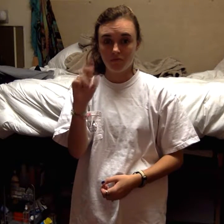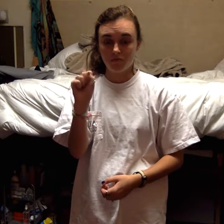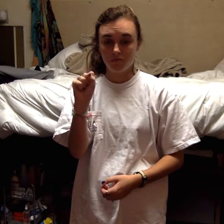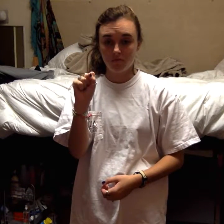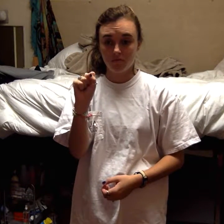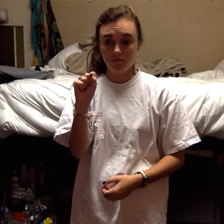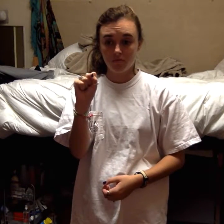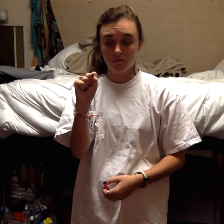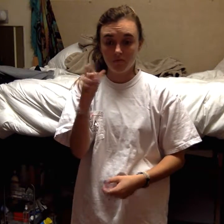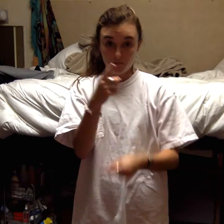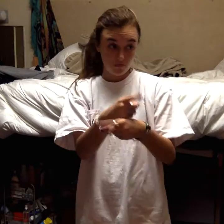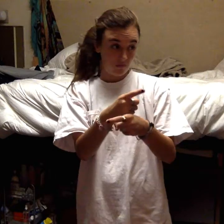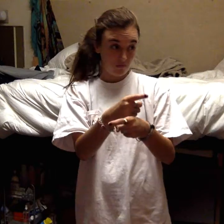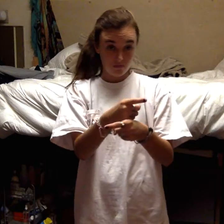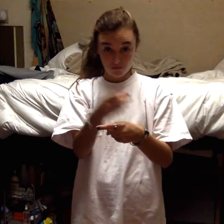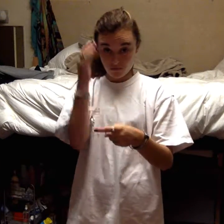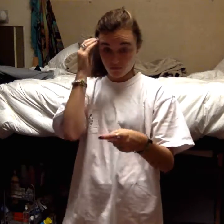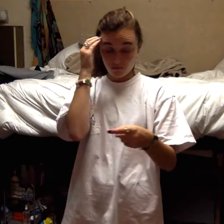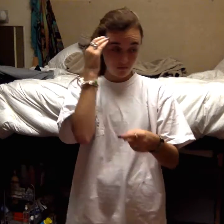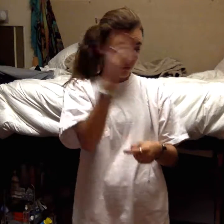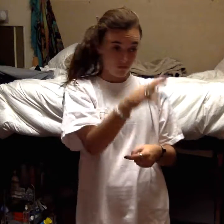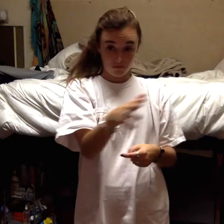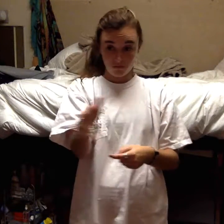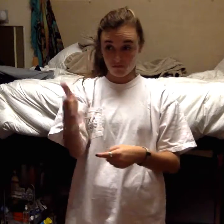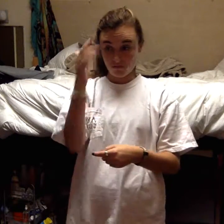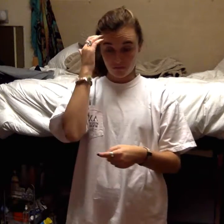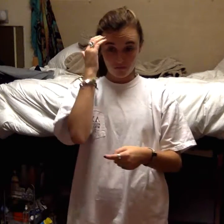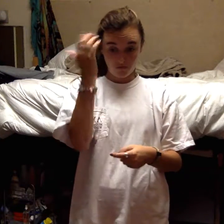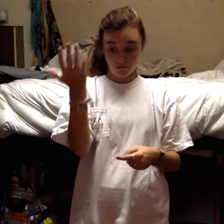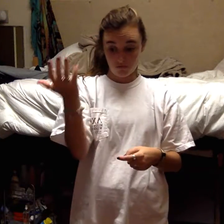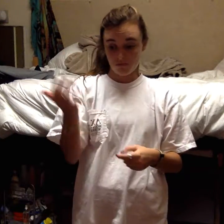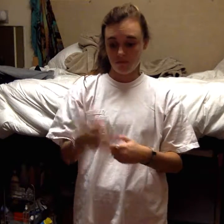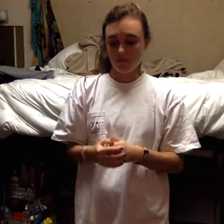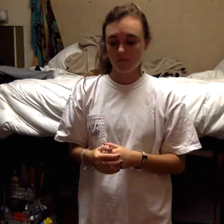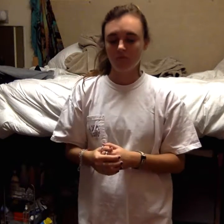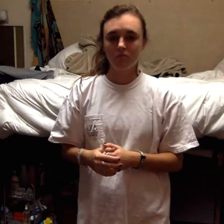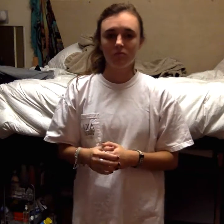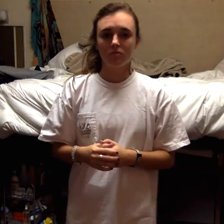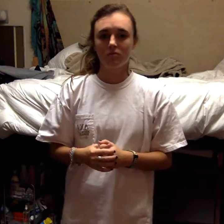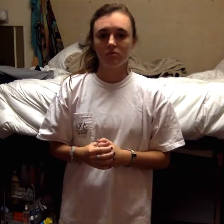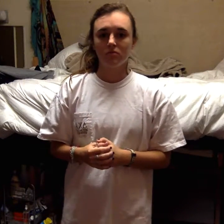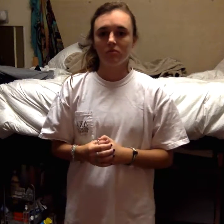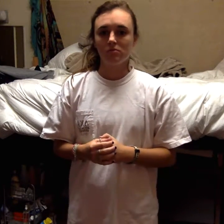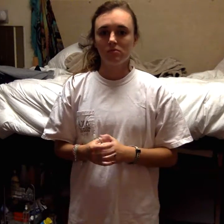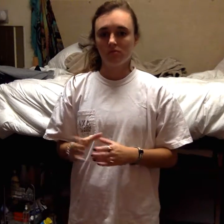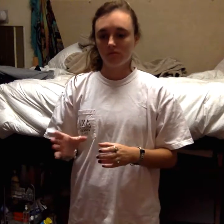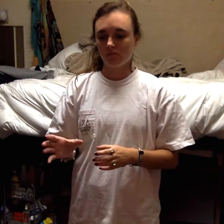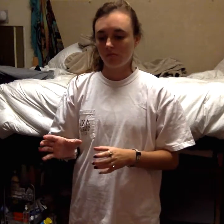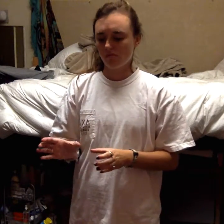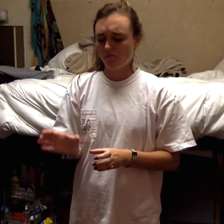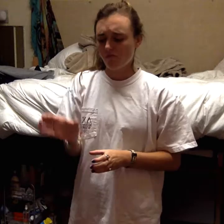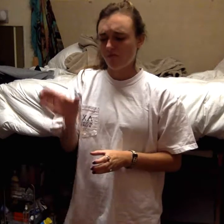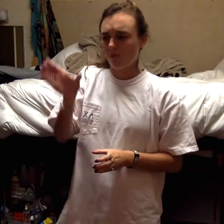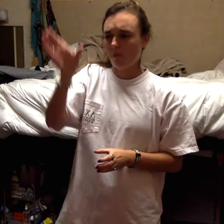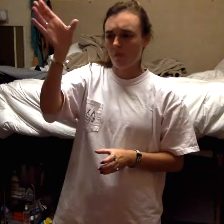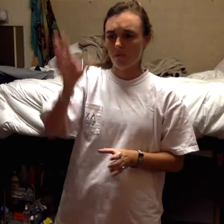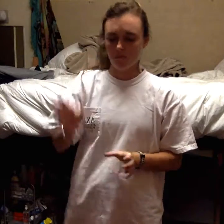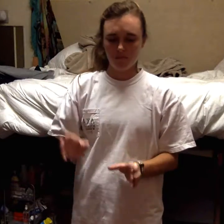then you'll have that bird's eye view. It's going to look like you're soaring over these three giant skyscrapers looking straight down perhaps into